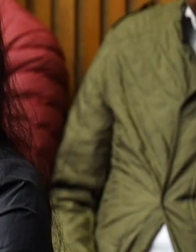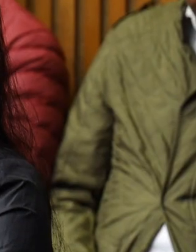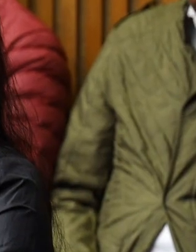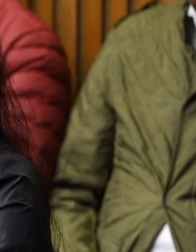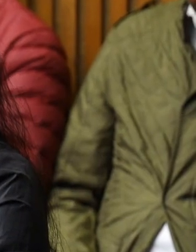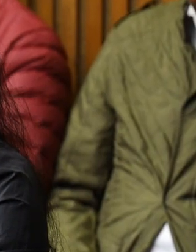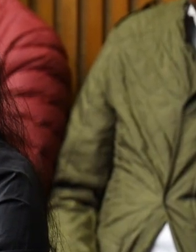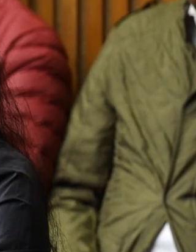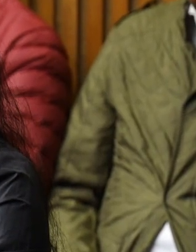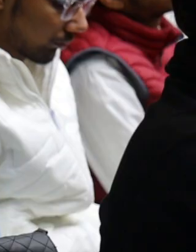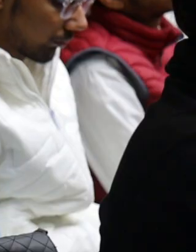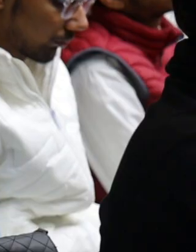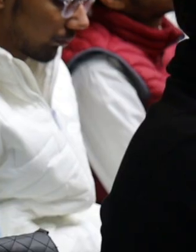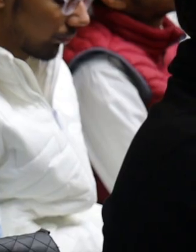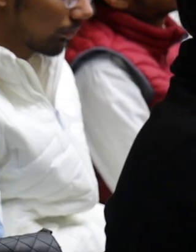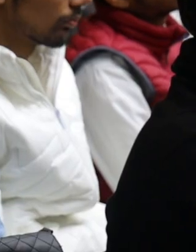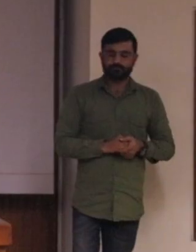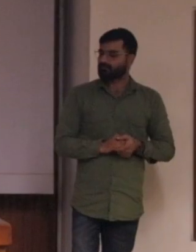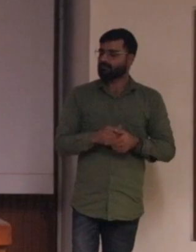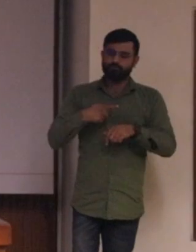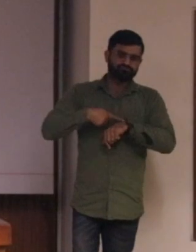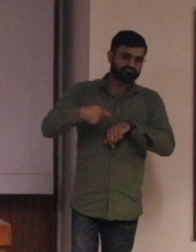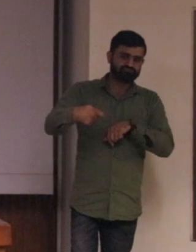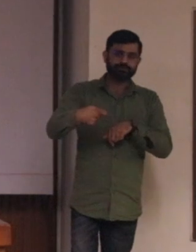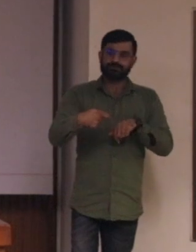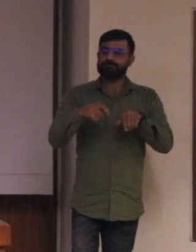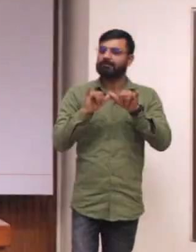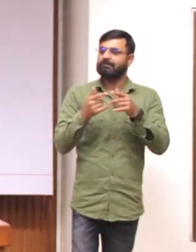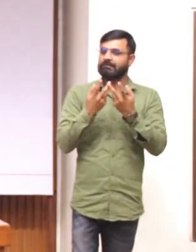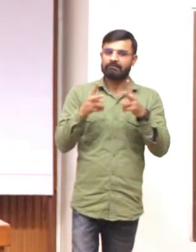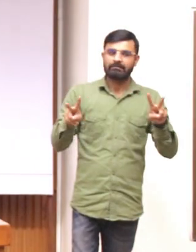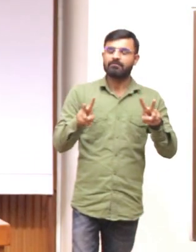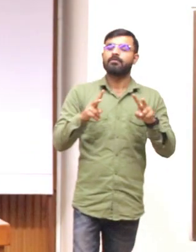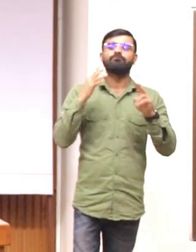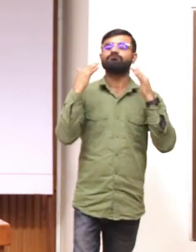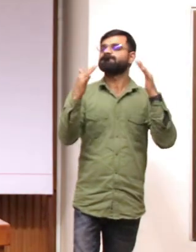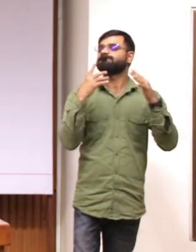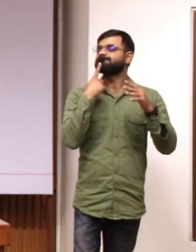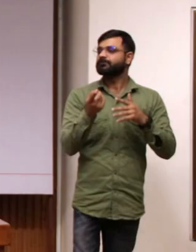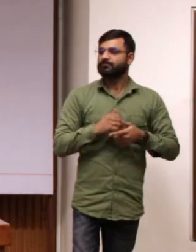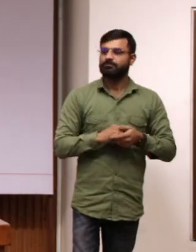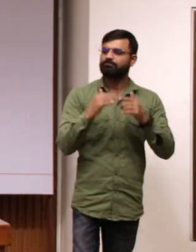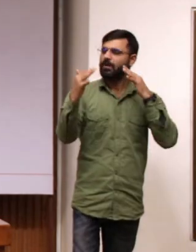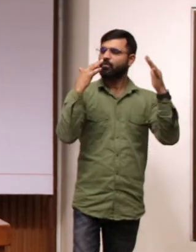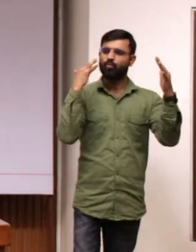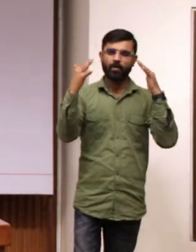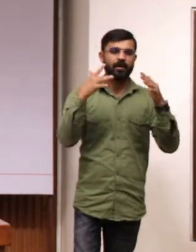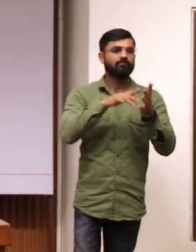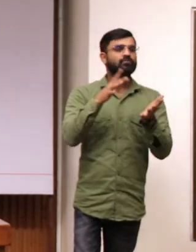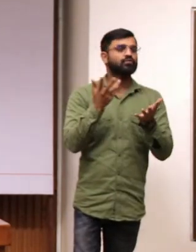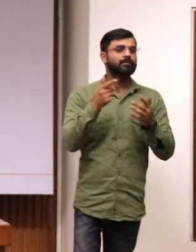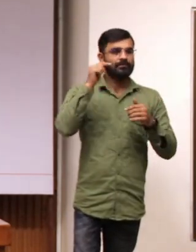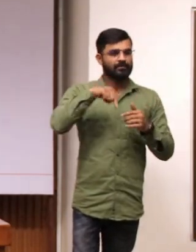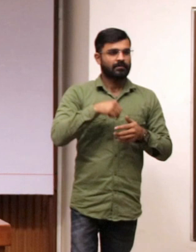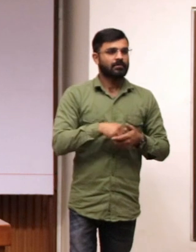so I want to start with the very basic. So there is a long legal dispute about understanding of forest, like what is a forest. And till